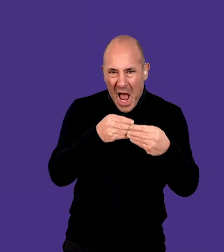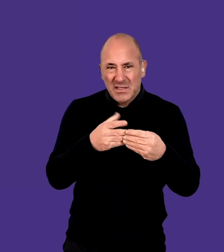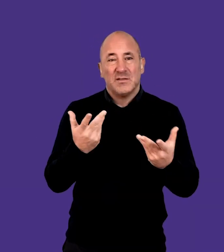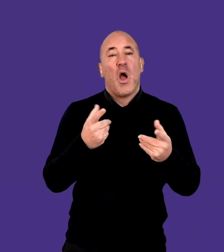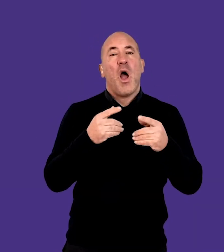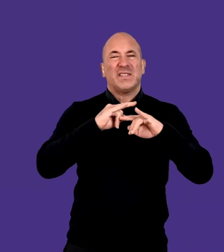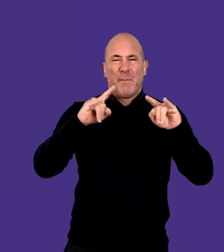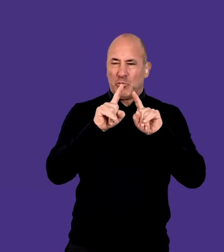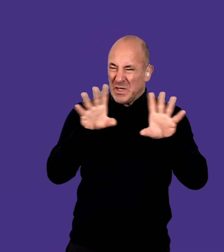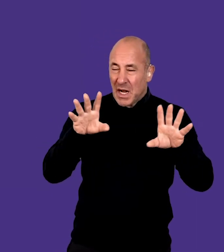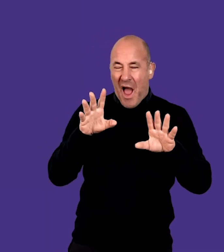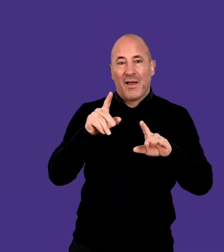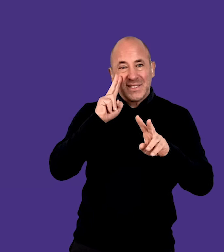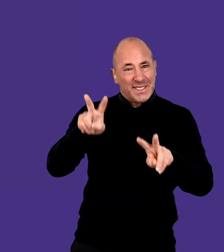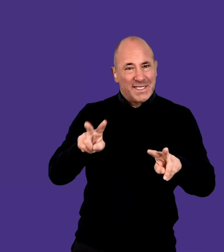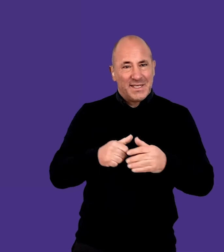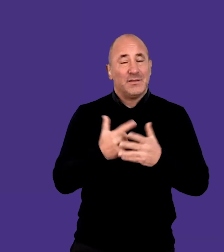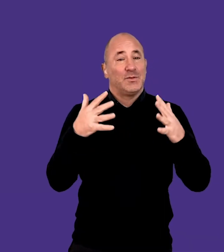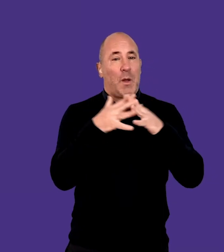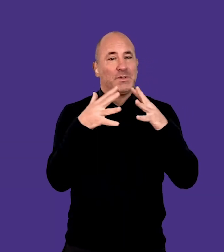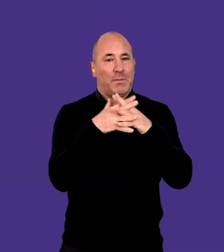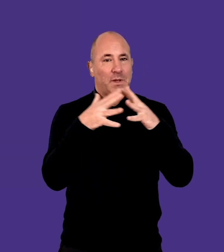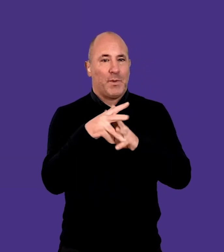and the example of completed templates,